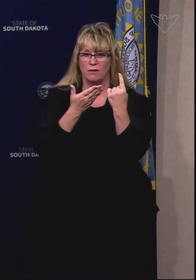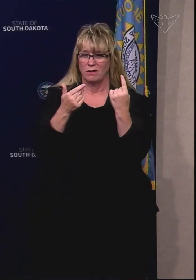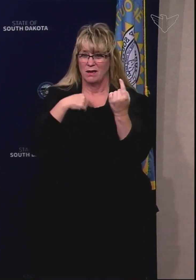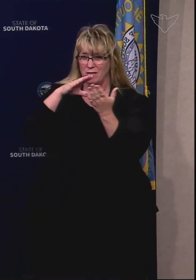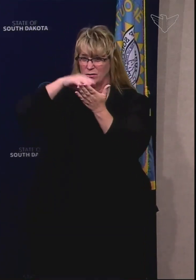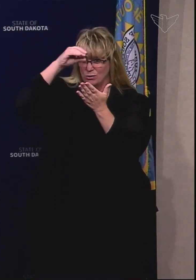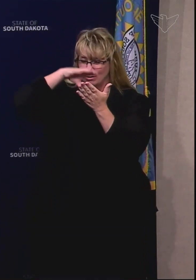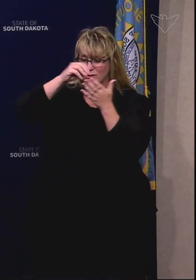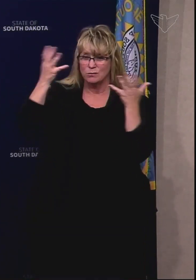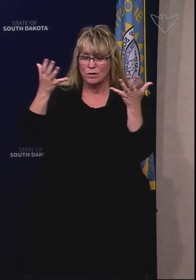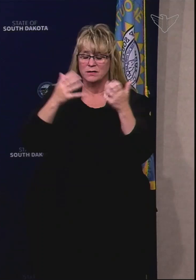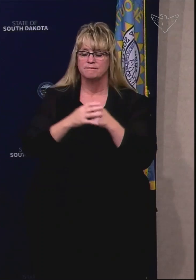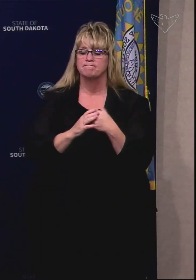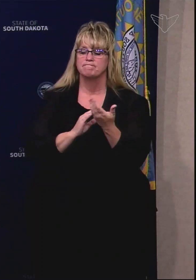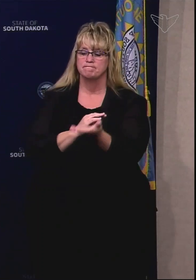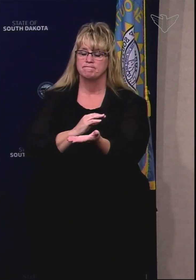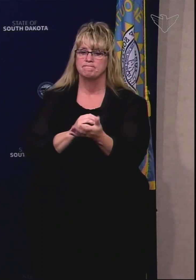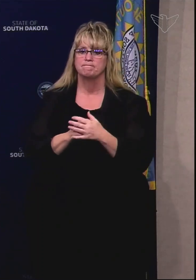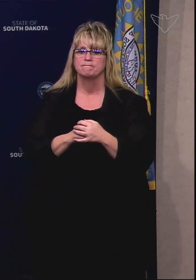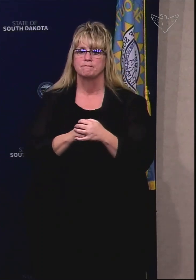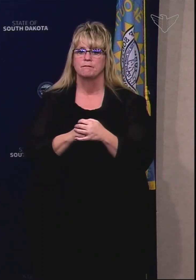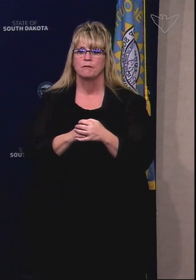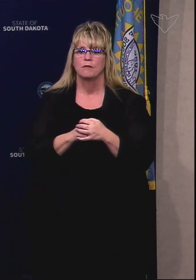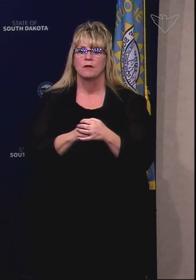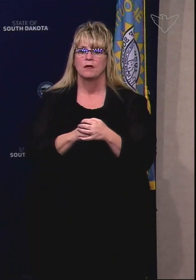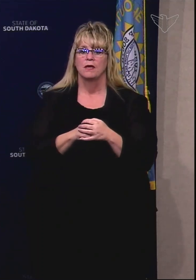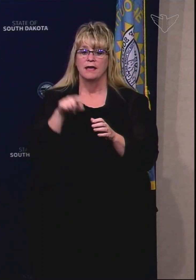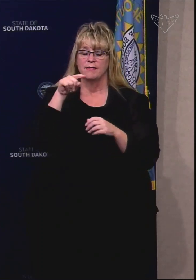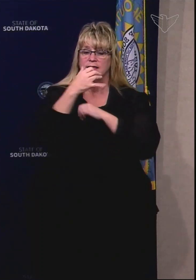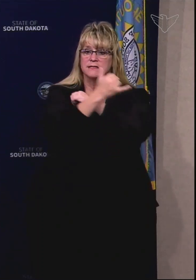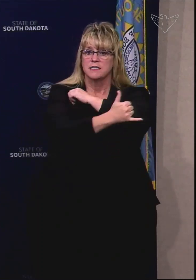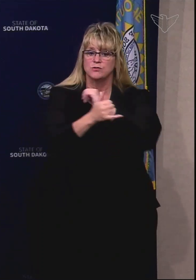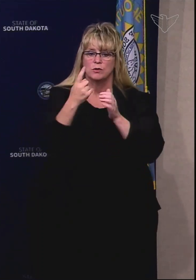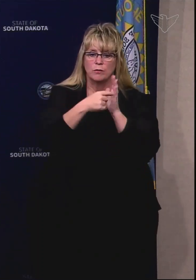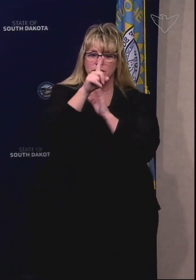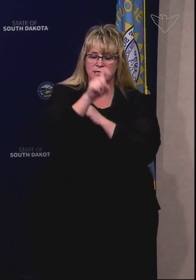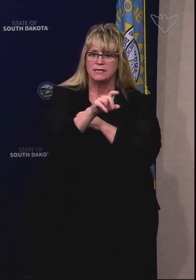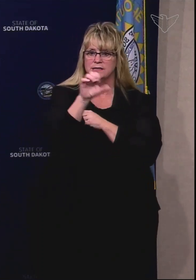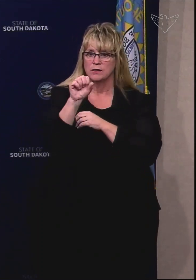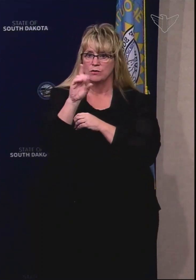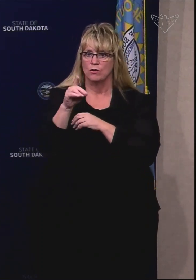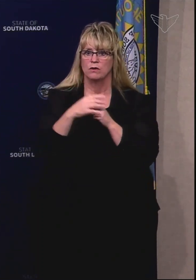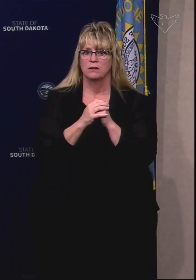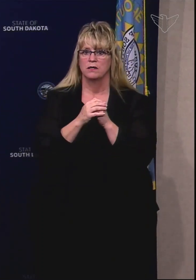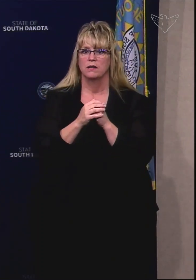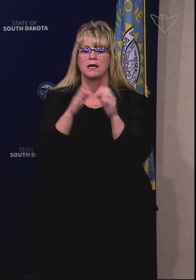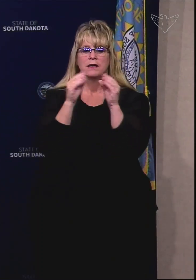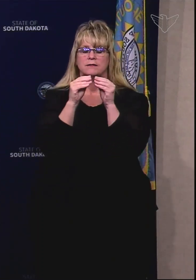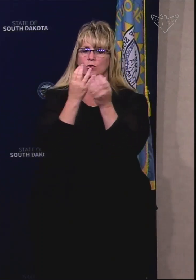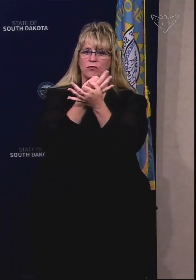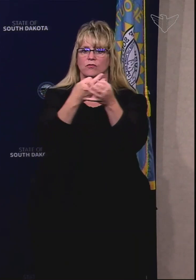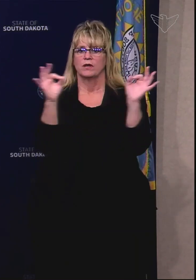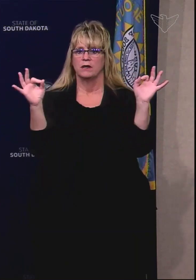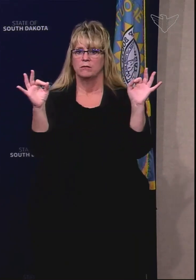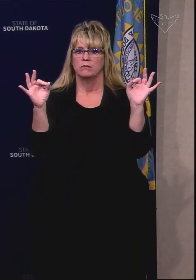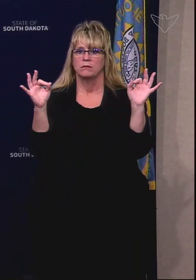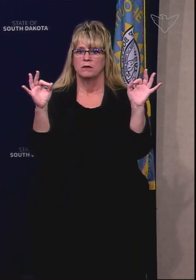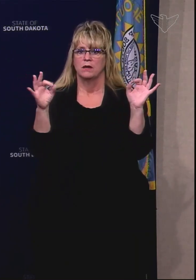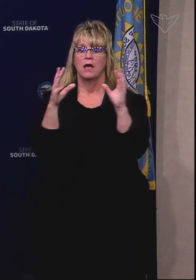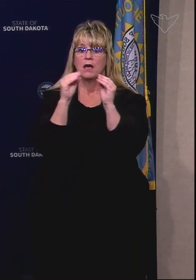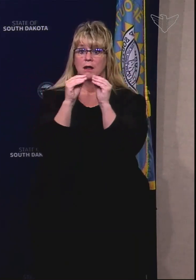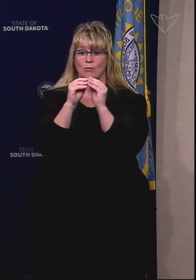learned is this, that what we need in this country, what we need in South Dakota, is more freedom and a lot